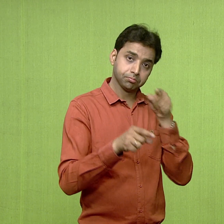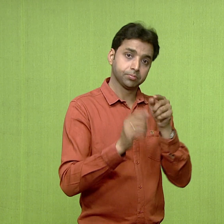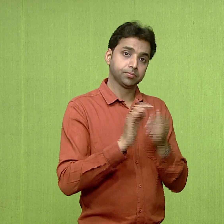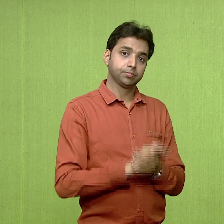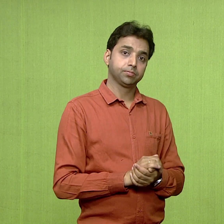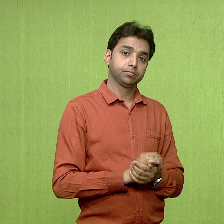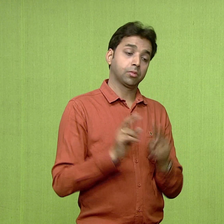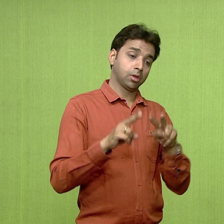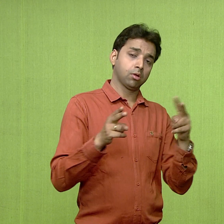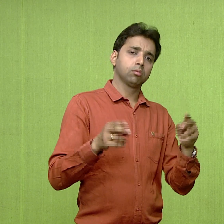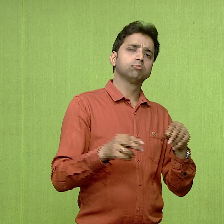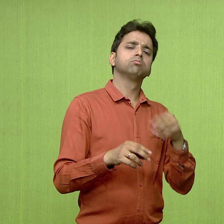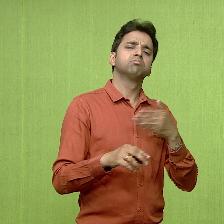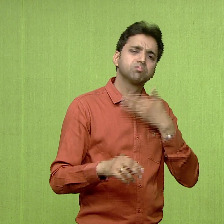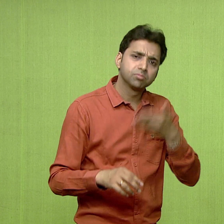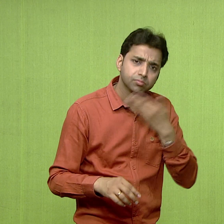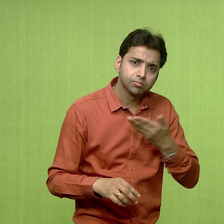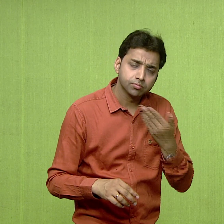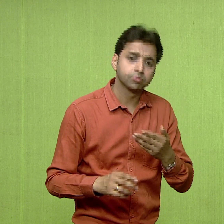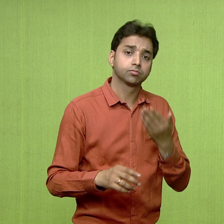were taught in school and colleges.